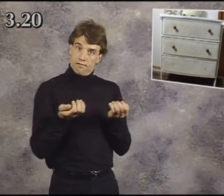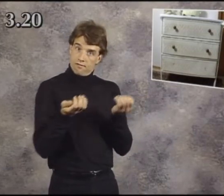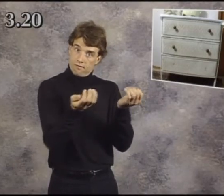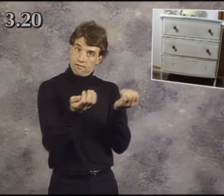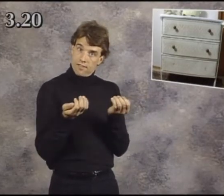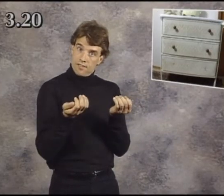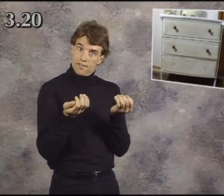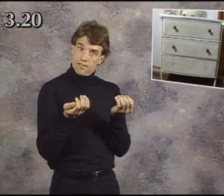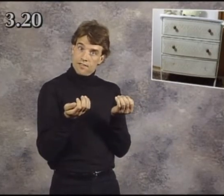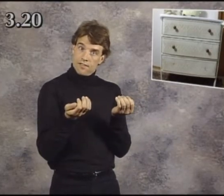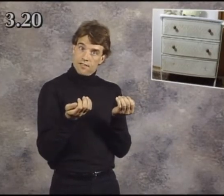Dresser.